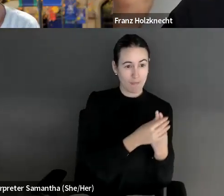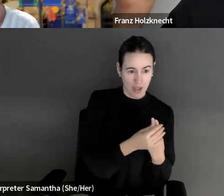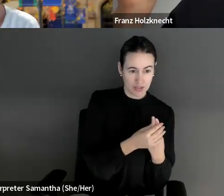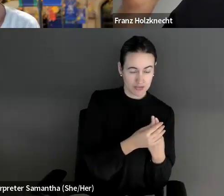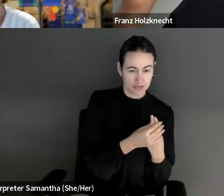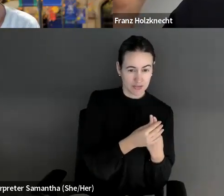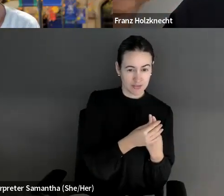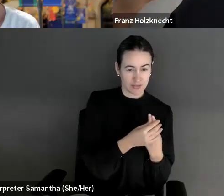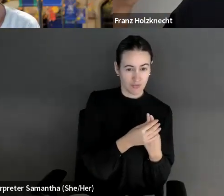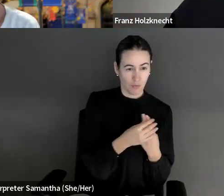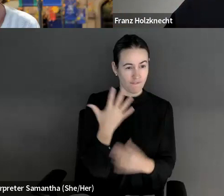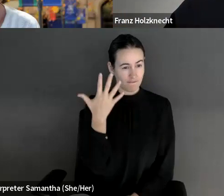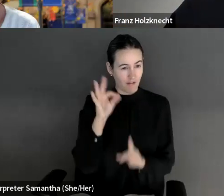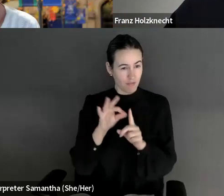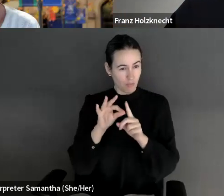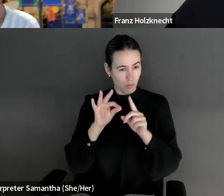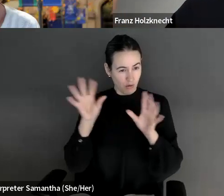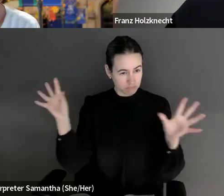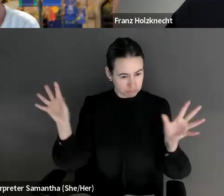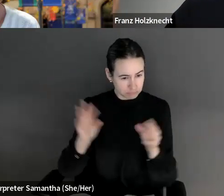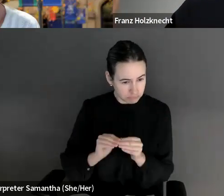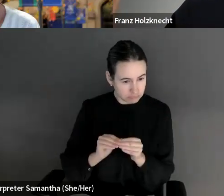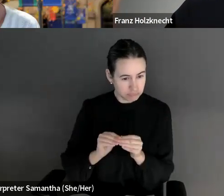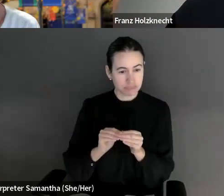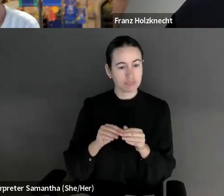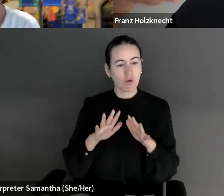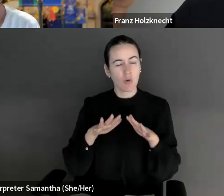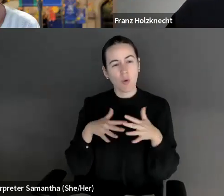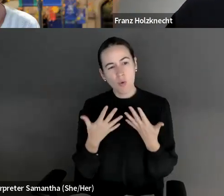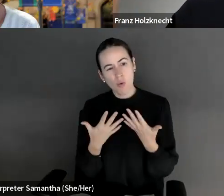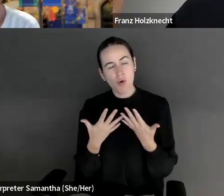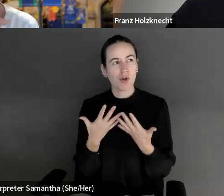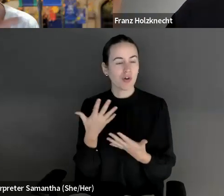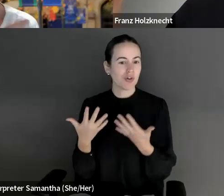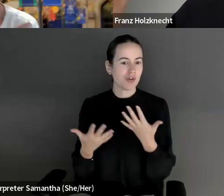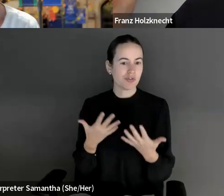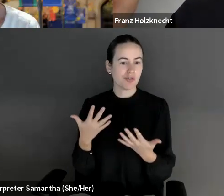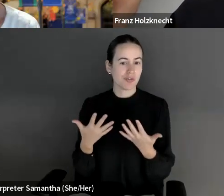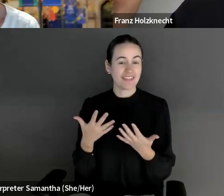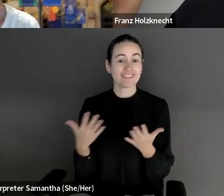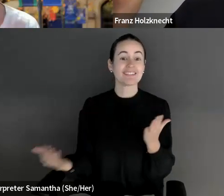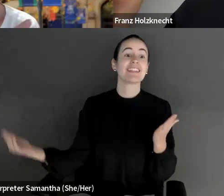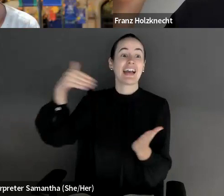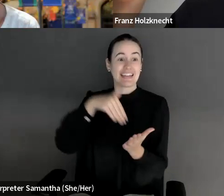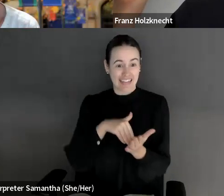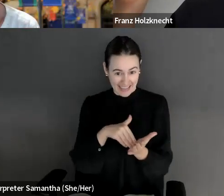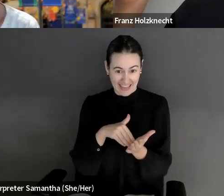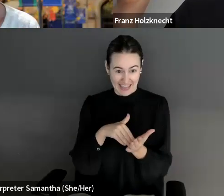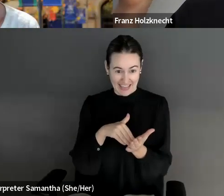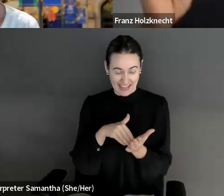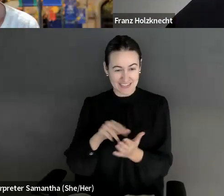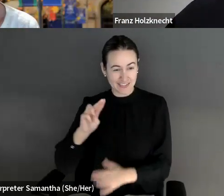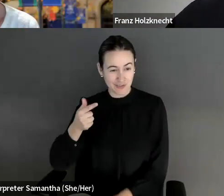scale, or whether that then would, if we collected the data again. Finding across